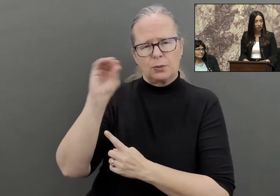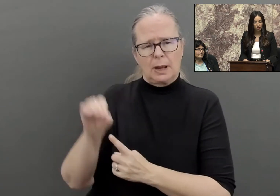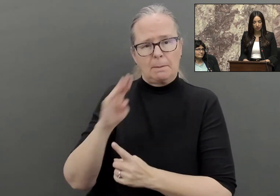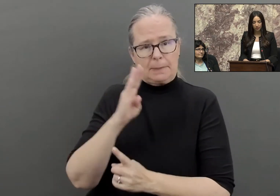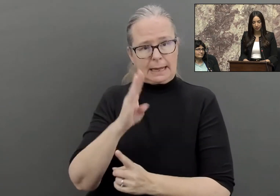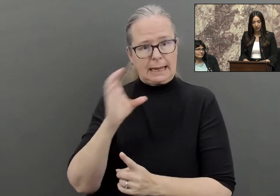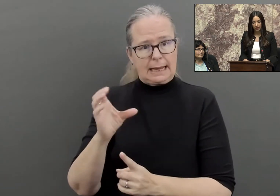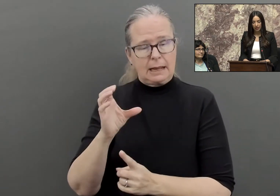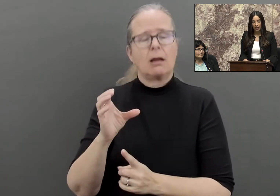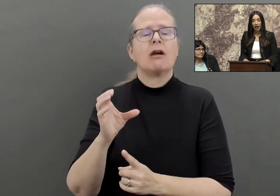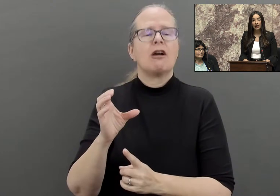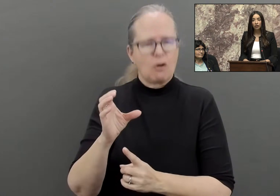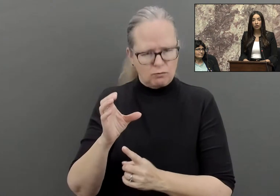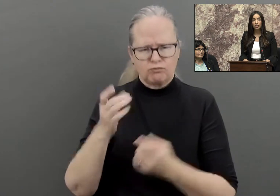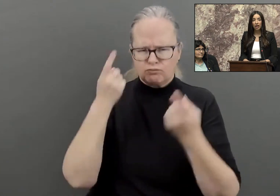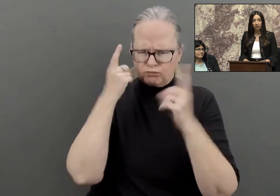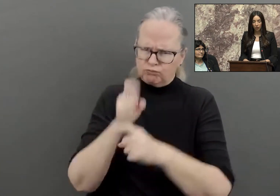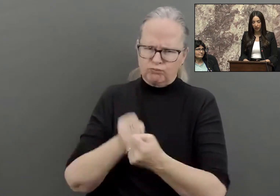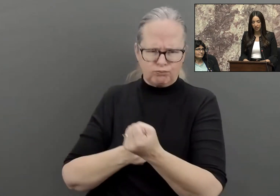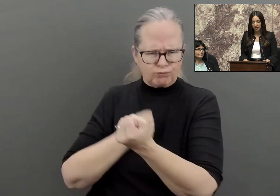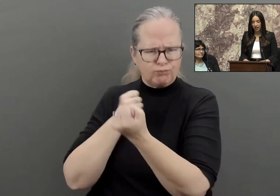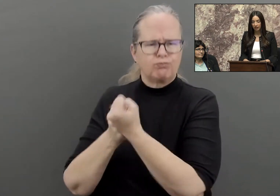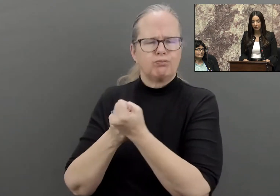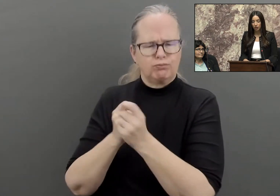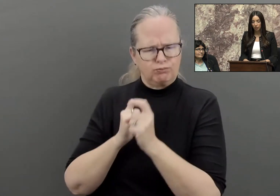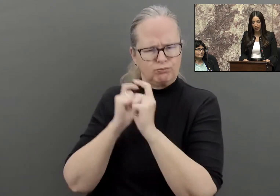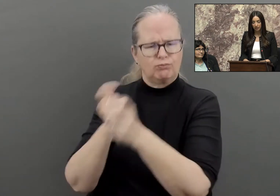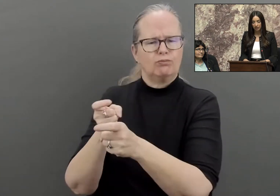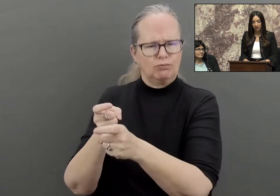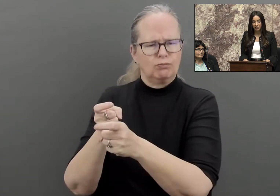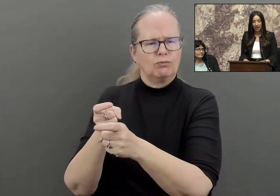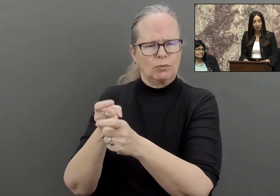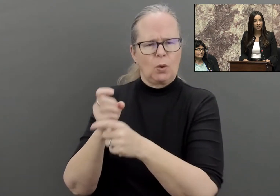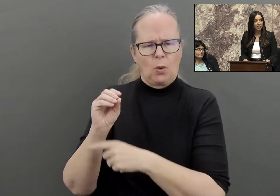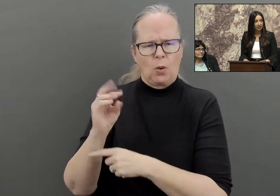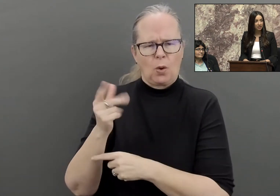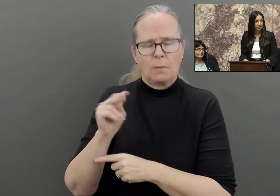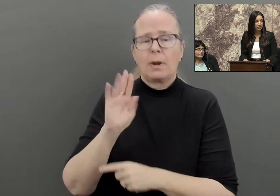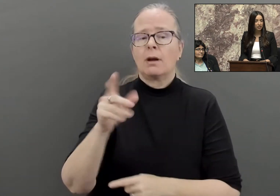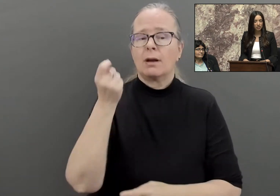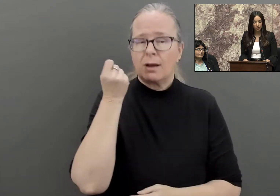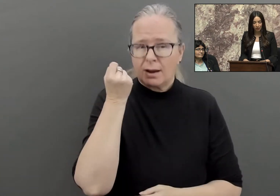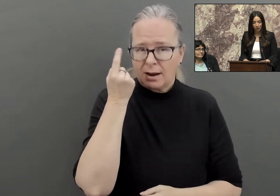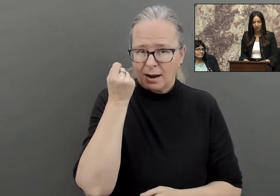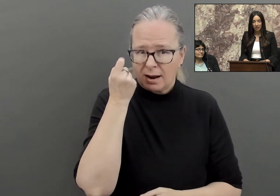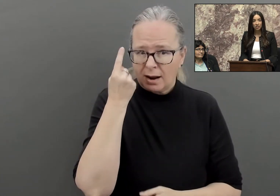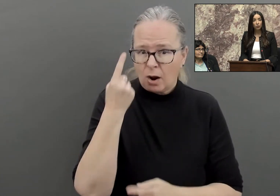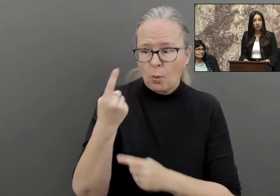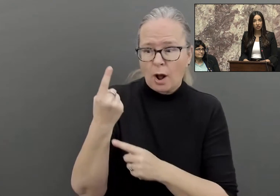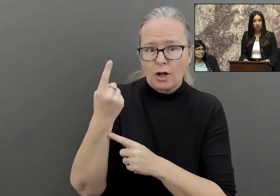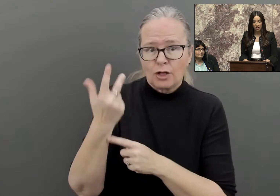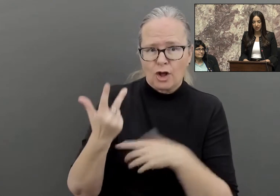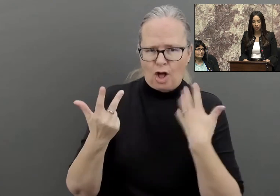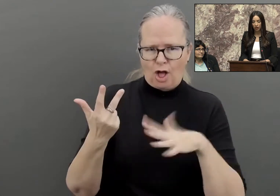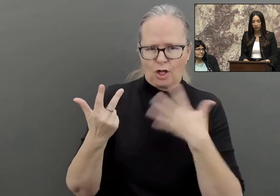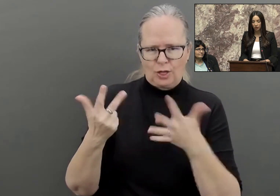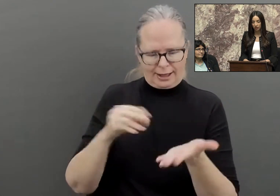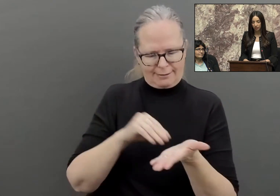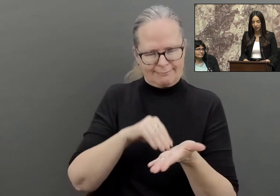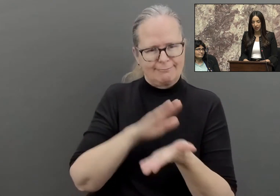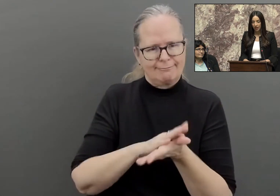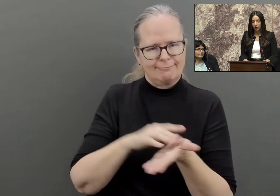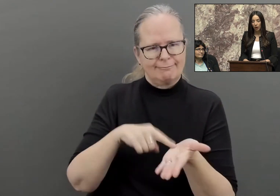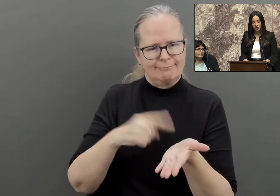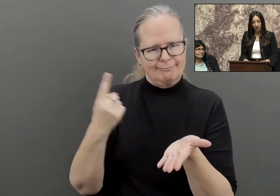organ donation. I encourage everyone to take 2 minutes, the time that it takes to listen to this speech, to register as an organ